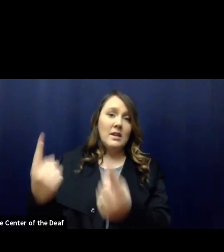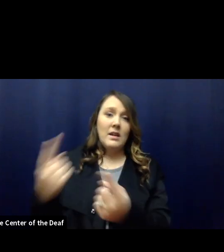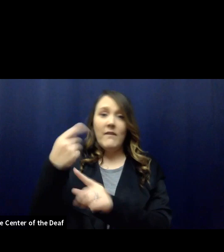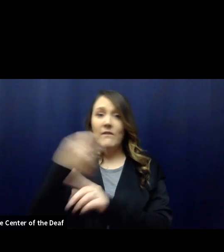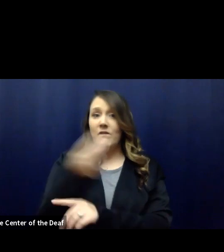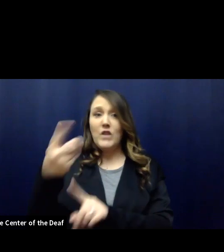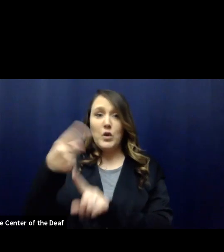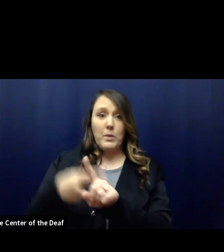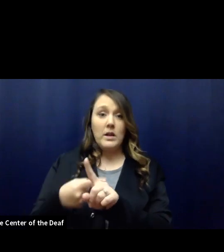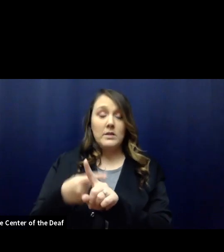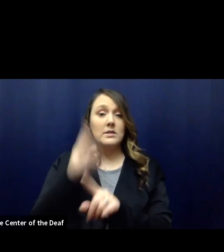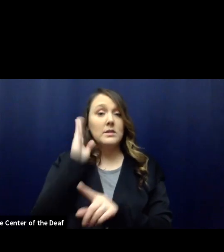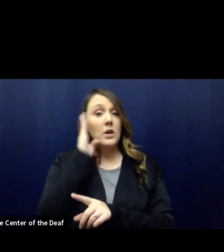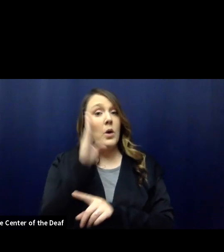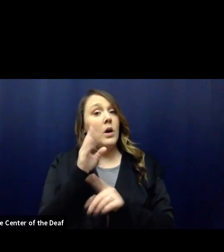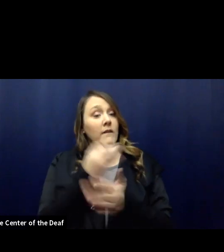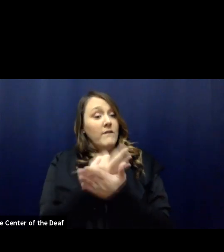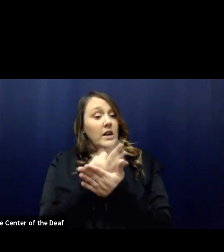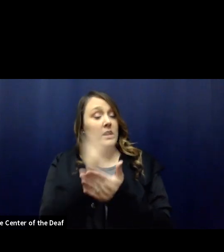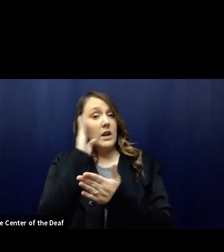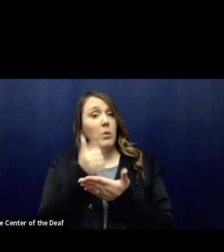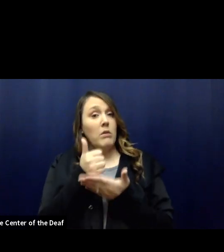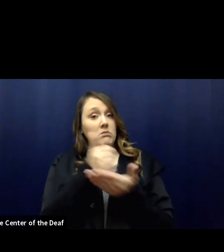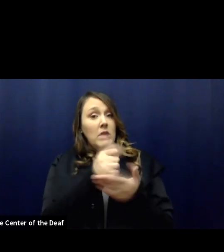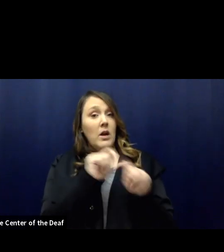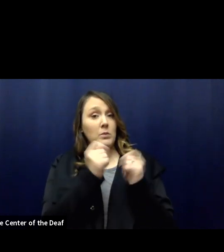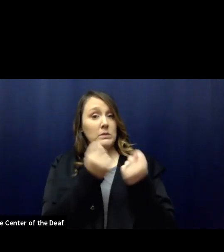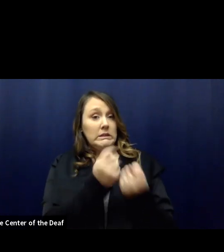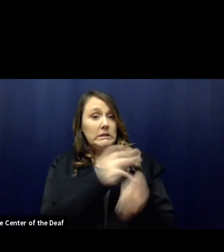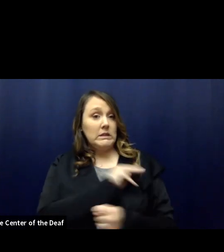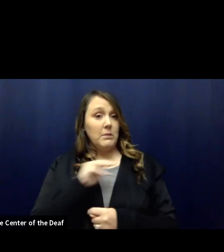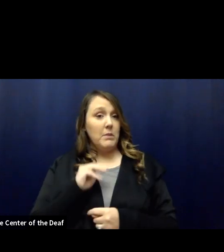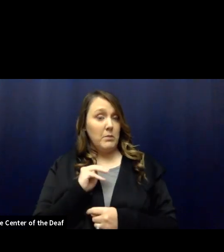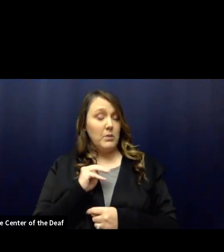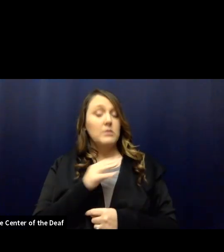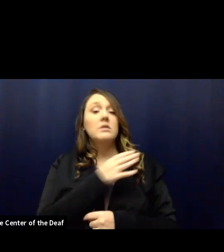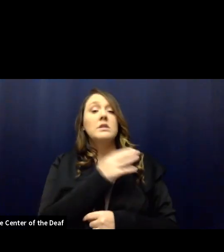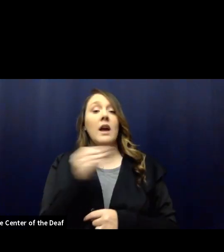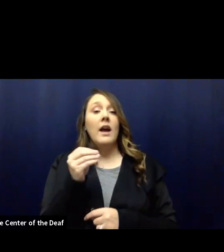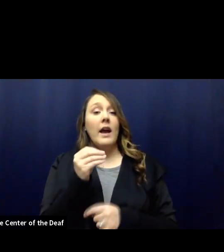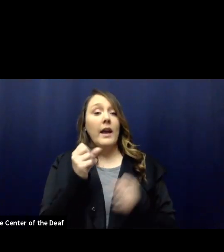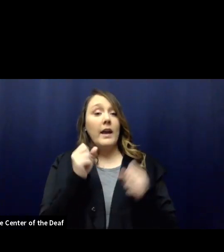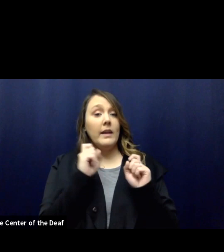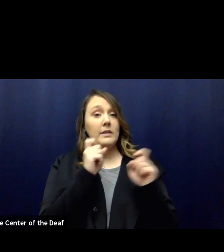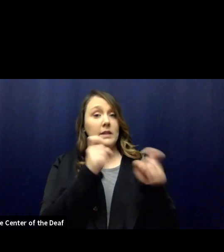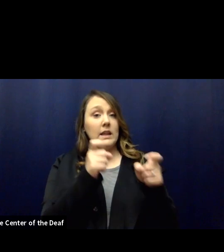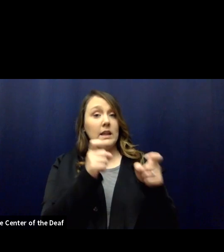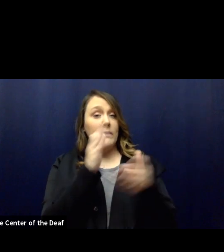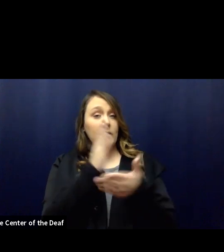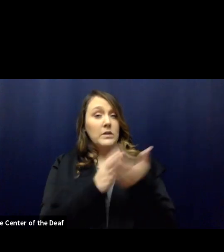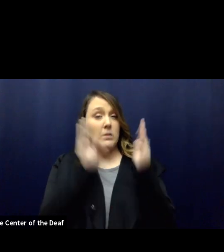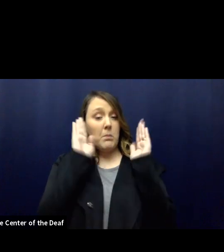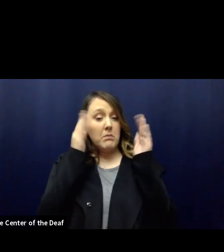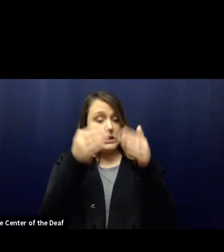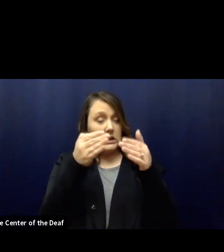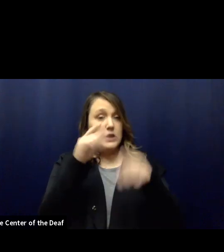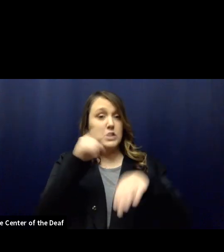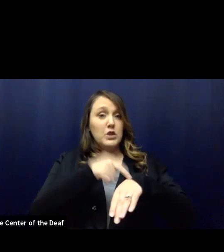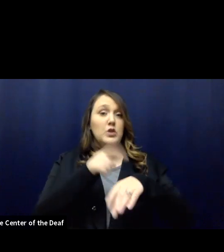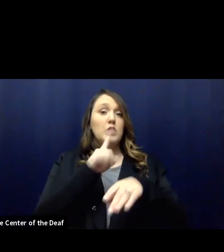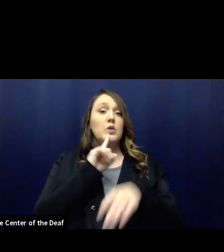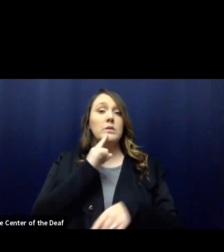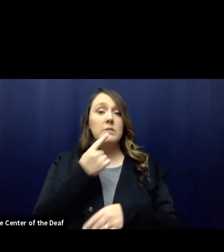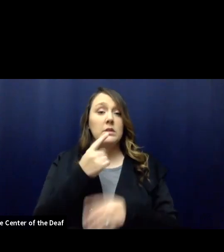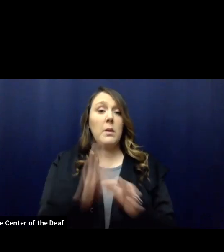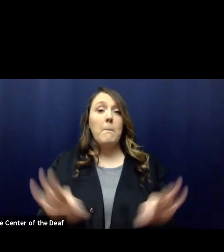team members some relief while also allowing them the opportunity and attention, or to give some attention to critical public health